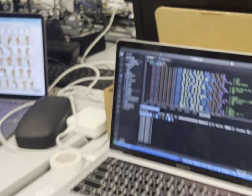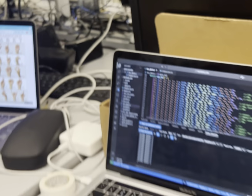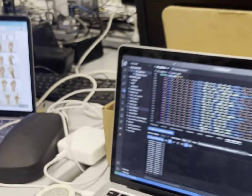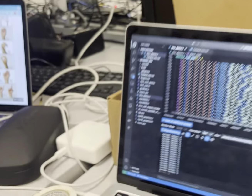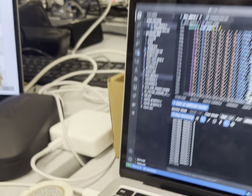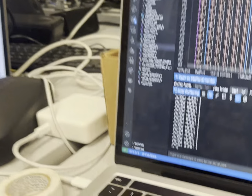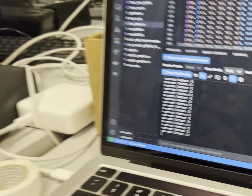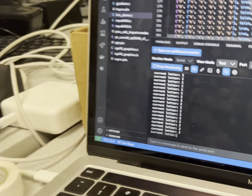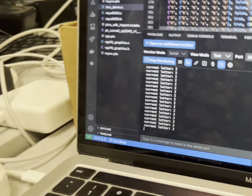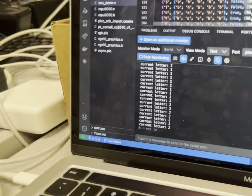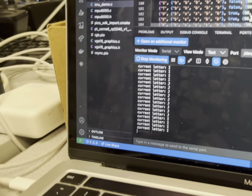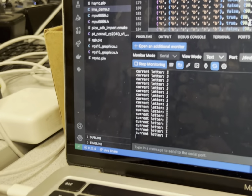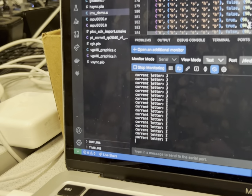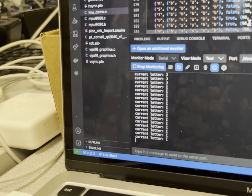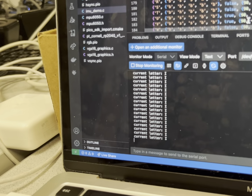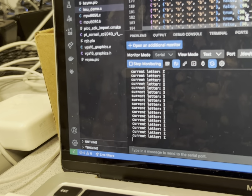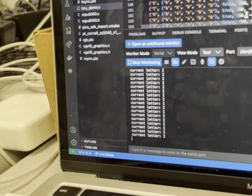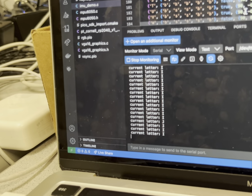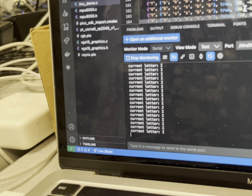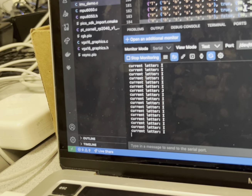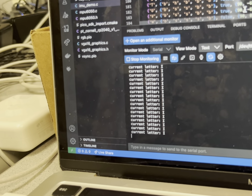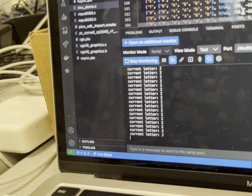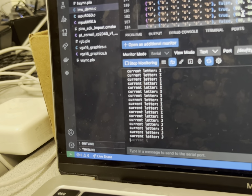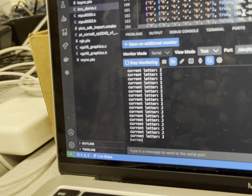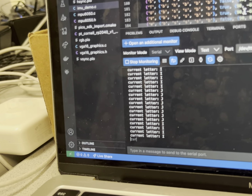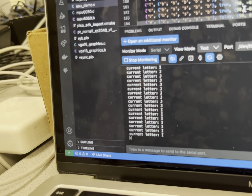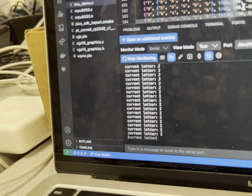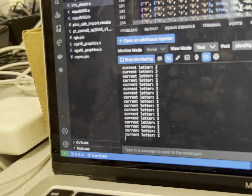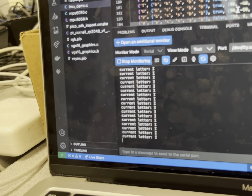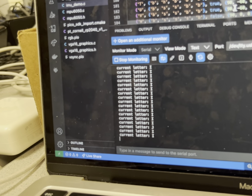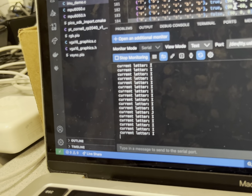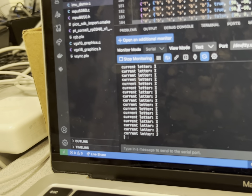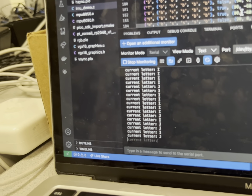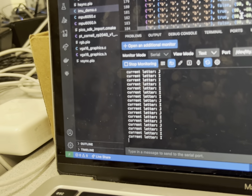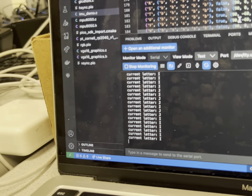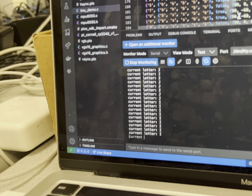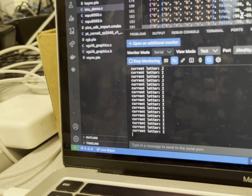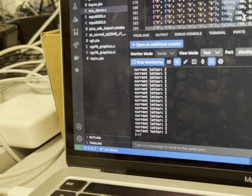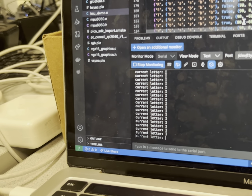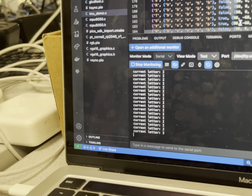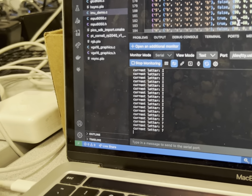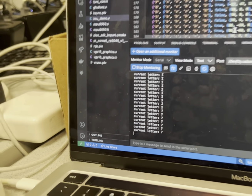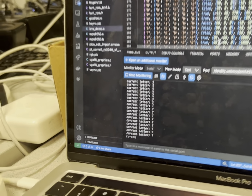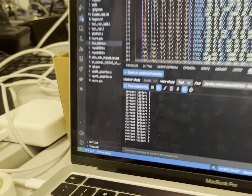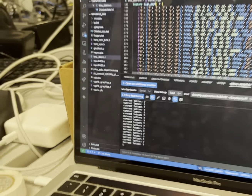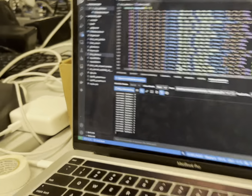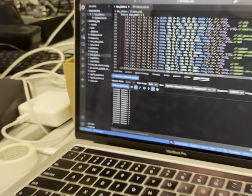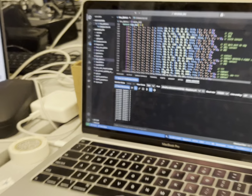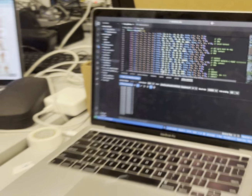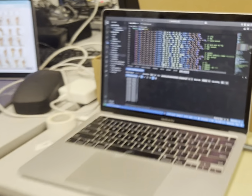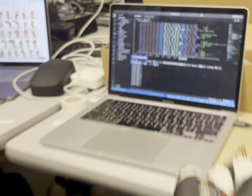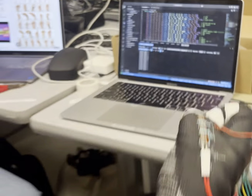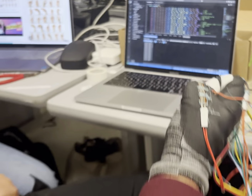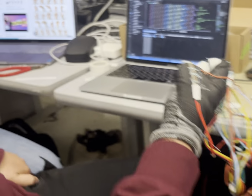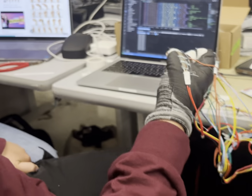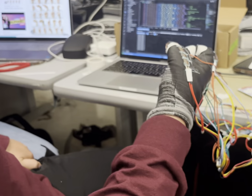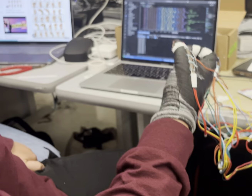on like whether or not you're moving it. I see. So during the motion it becomes Yeah. a J. Yeah. Yeah.